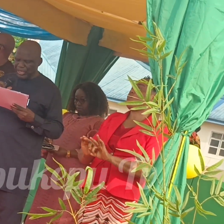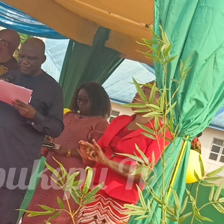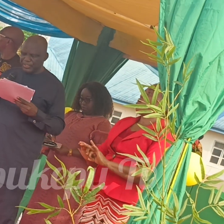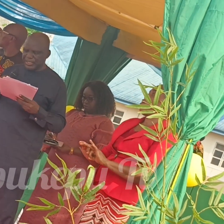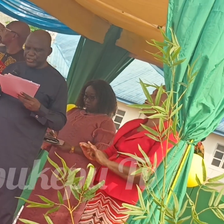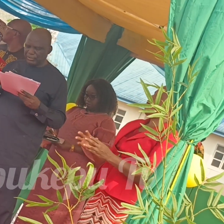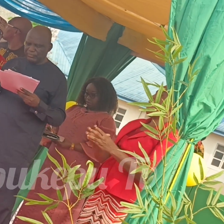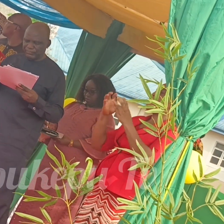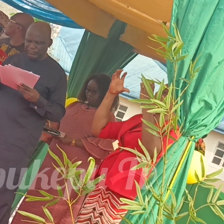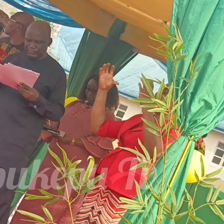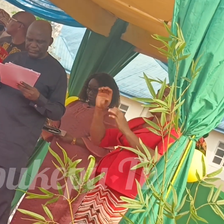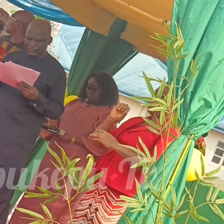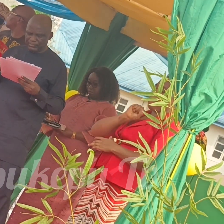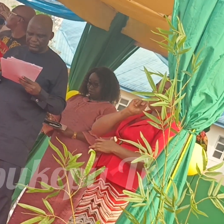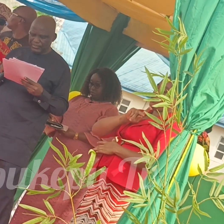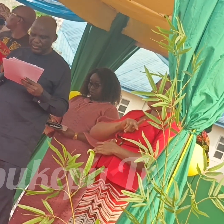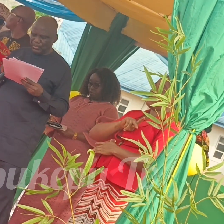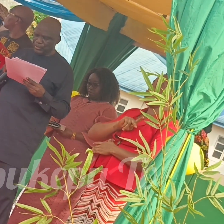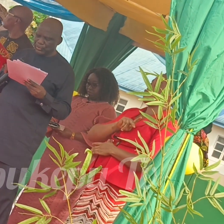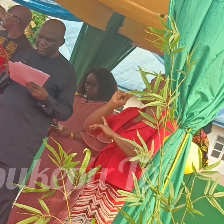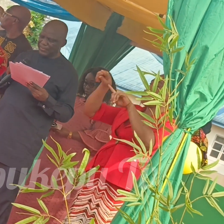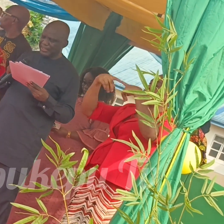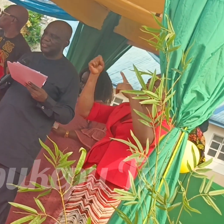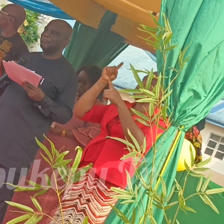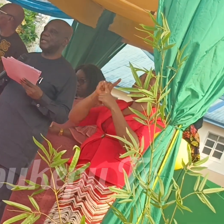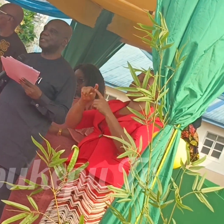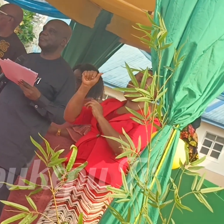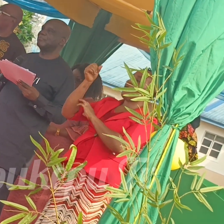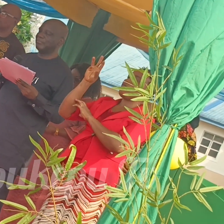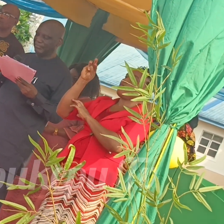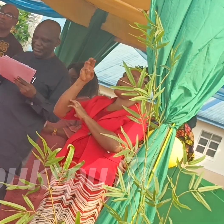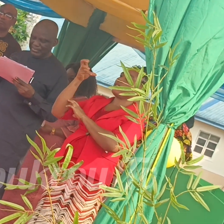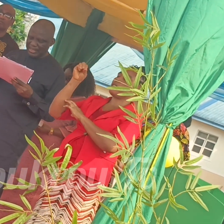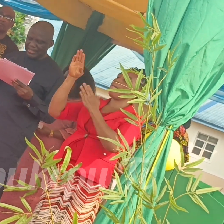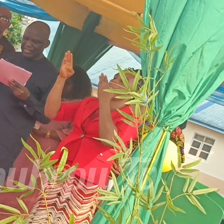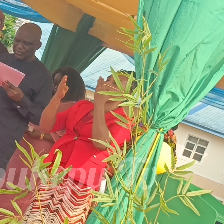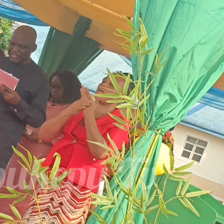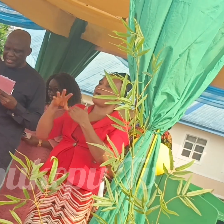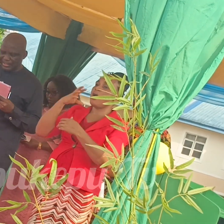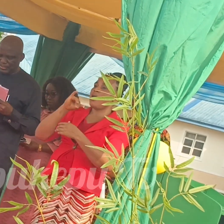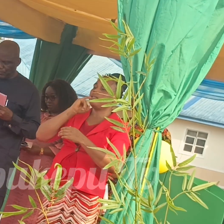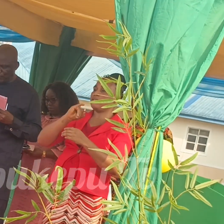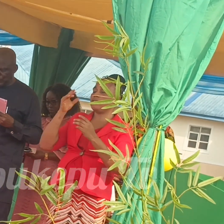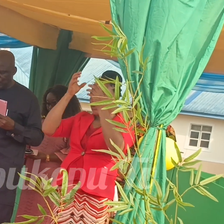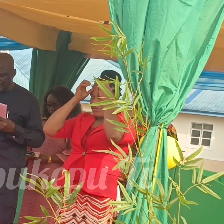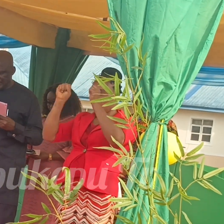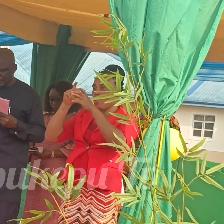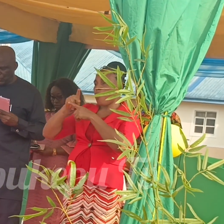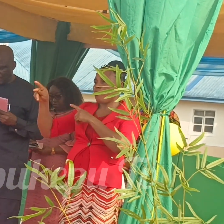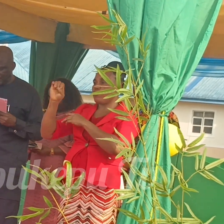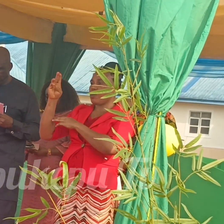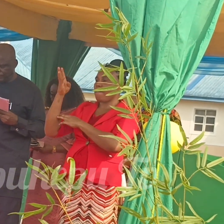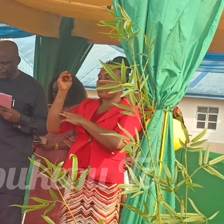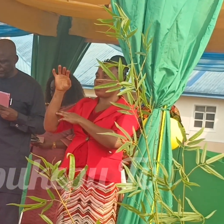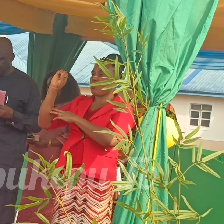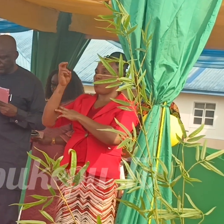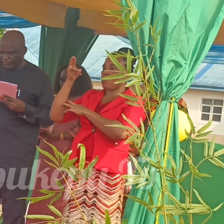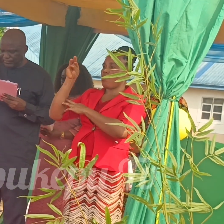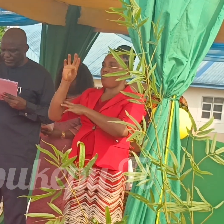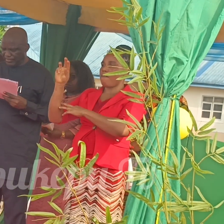Much appreciation goes to Afro-Exim Bank and its president, Professor Benedict Orama.